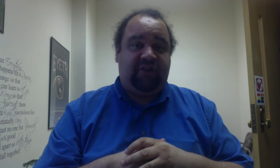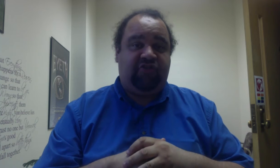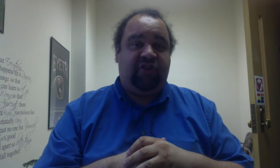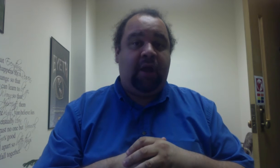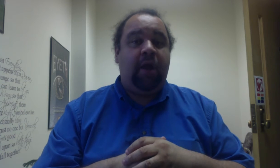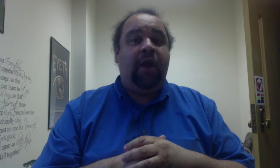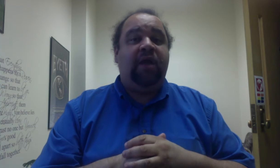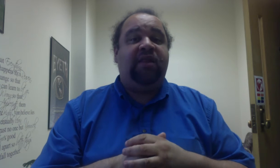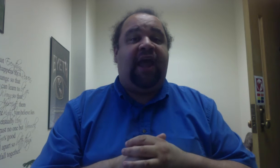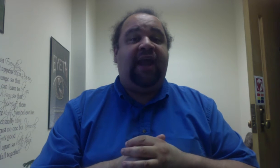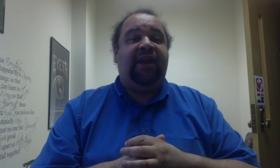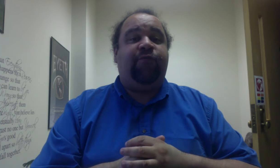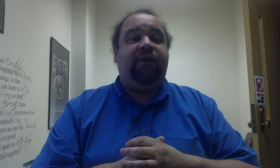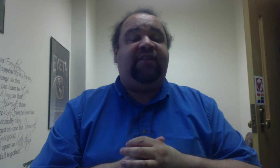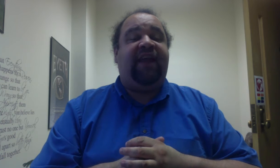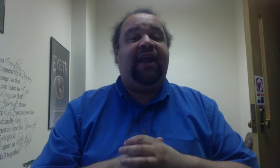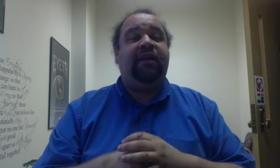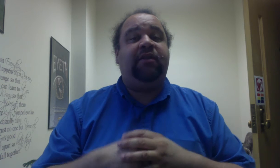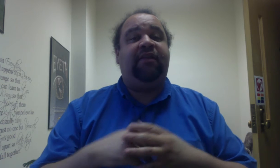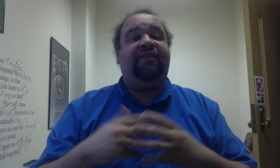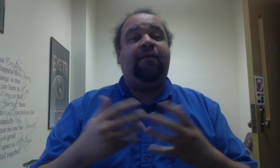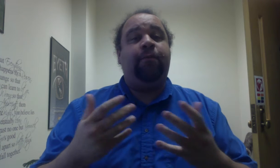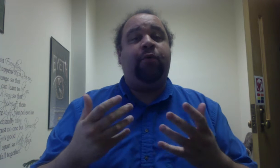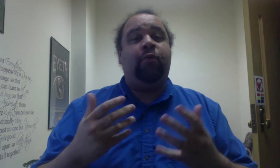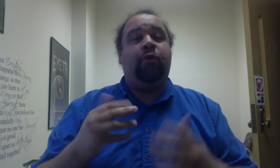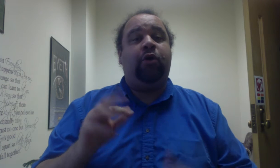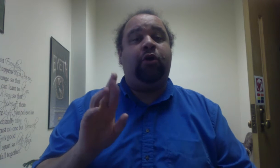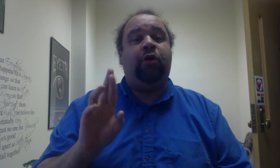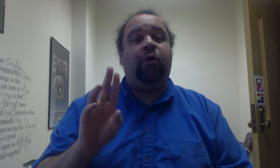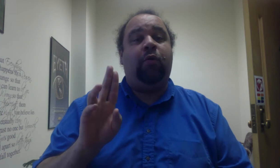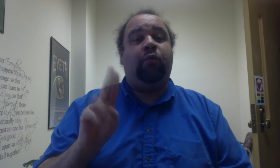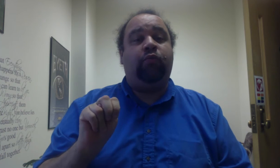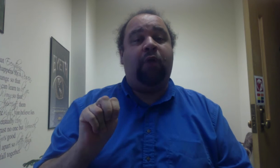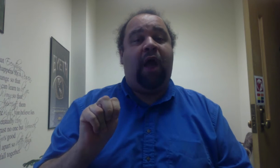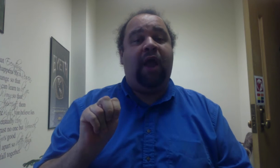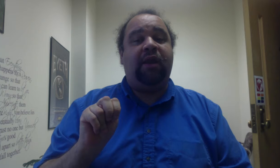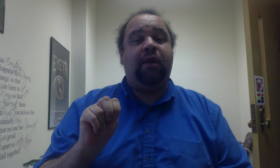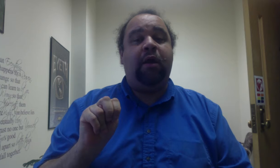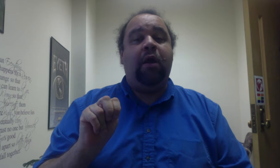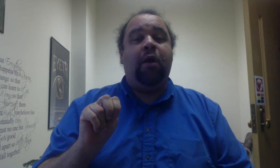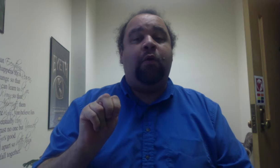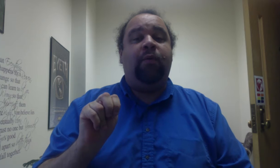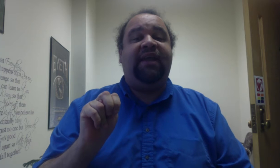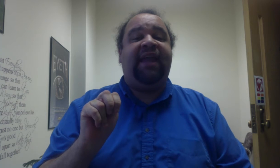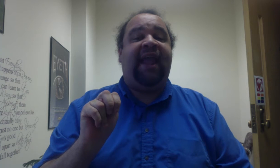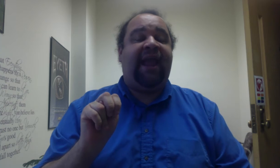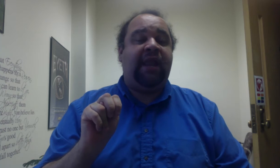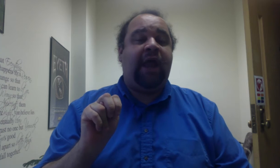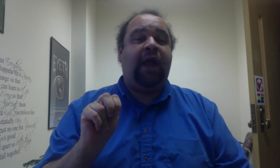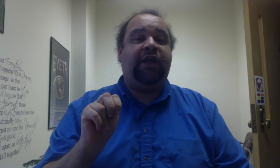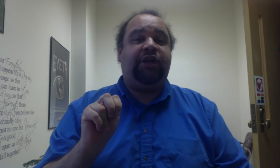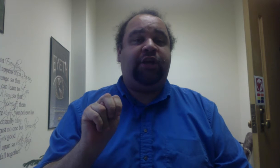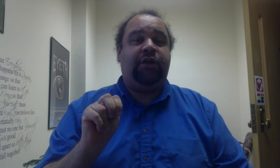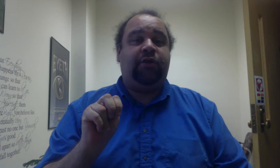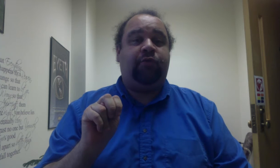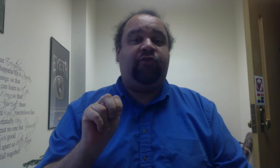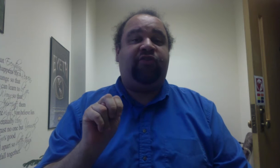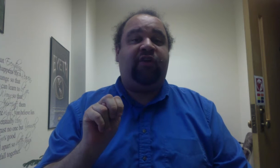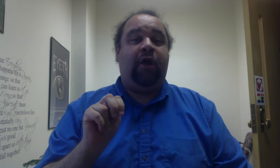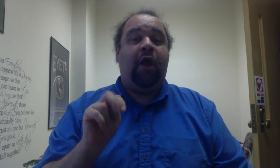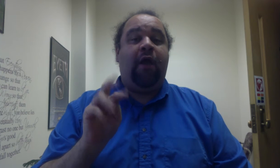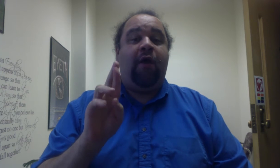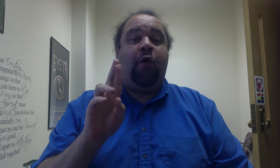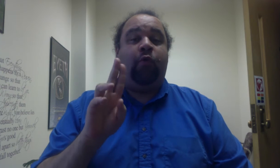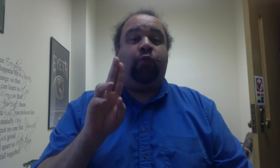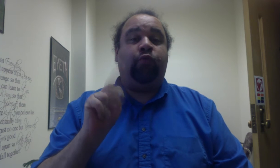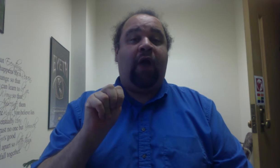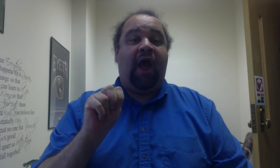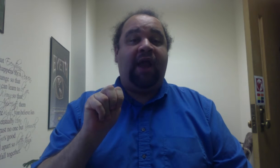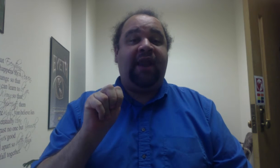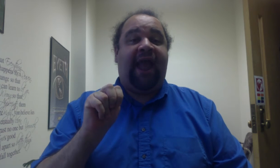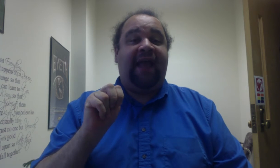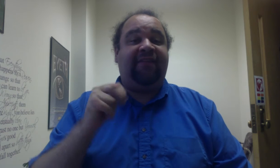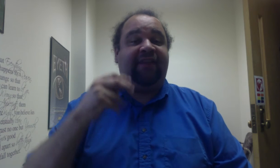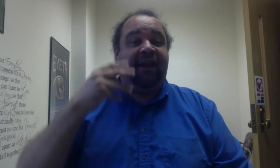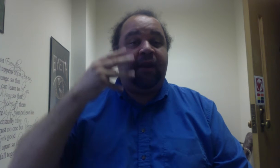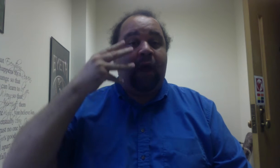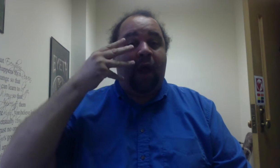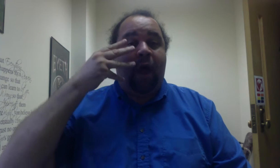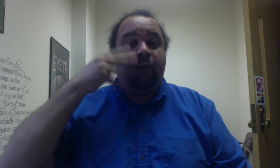usage, then if we take the simple word run, we cannot use run as in a